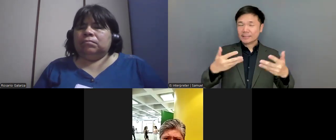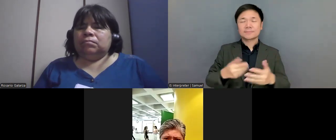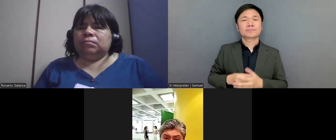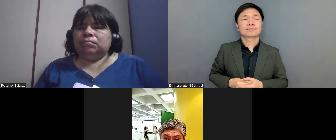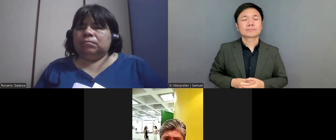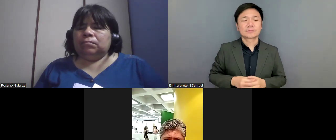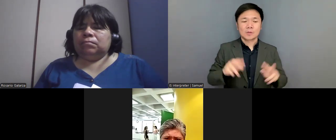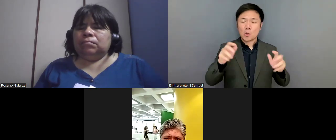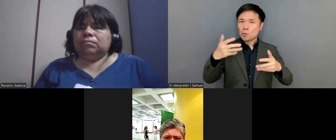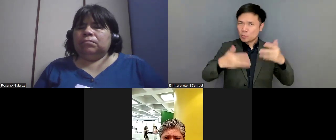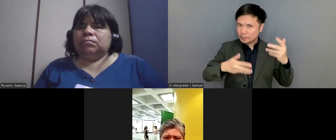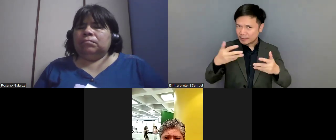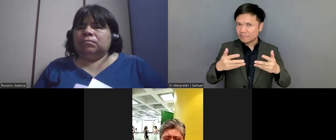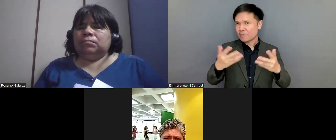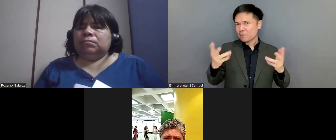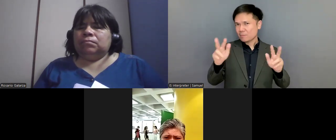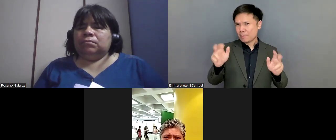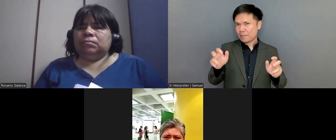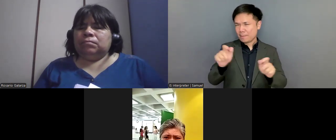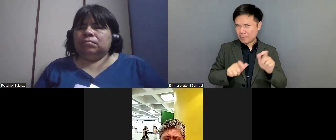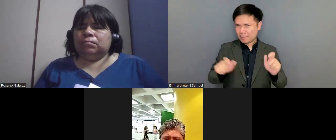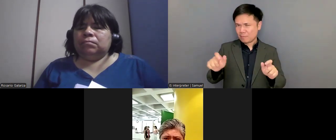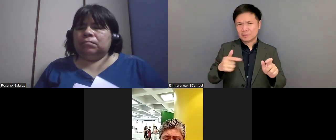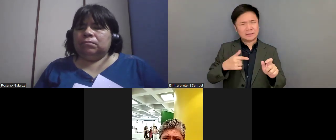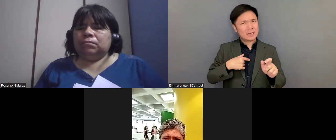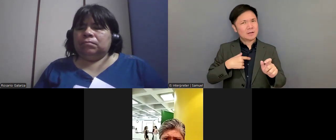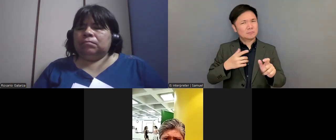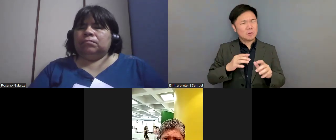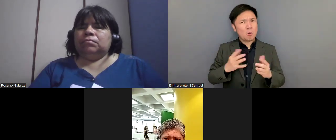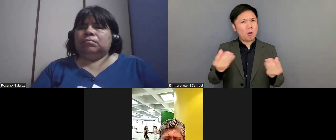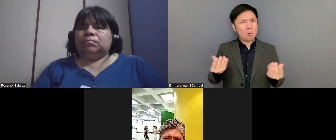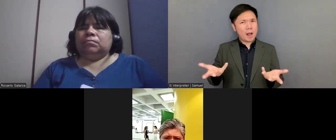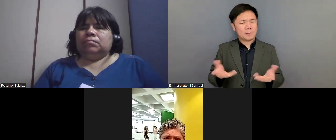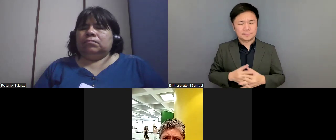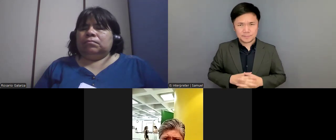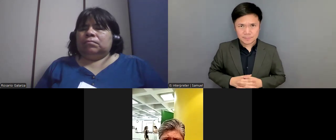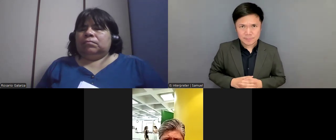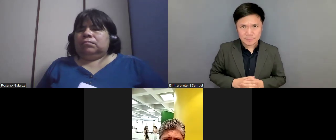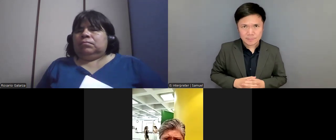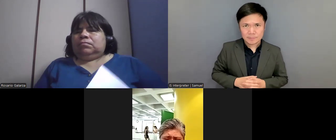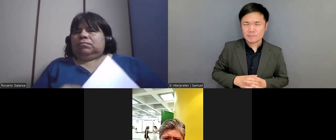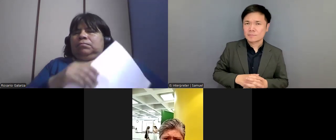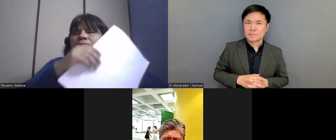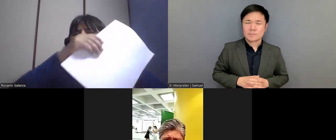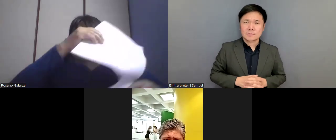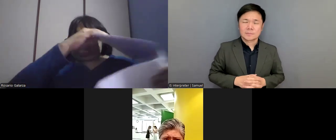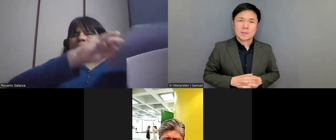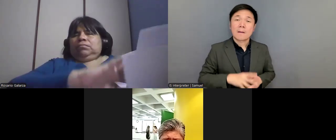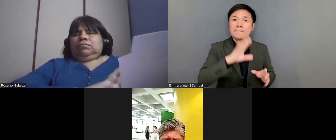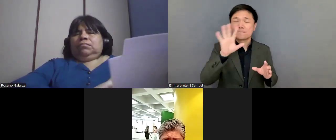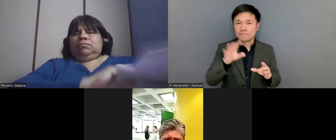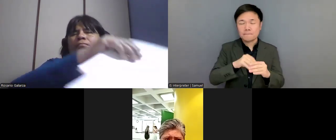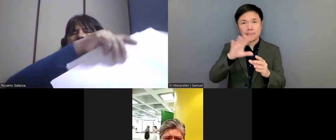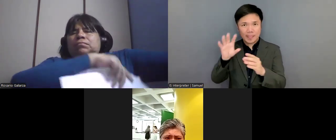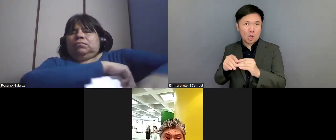estadísticos speak about o persons, datos duros indigenous people with específicamente disabilities, we para don't saber really cuántas mujeres count o on cuántos niños con those discapacidad